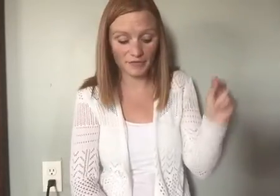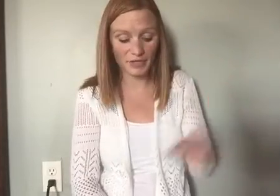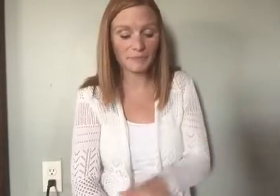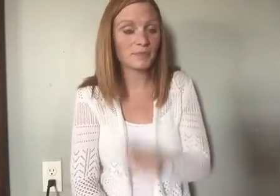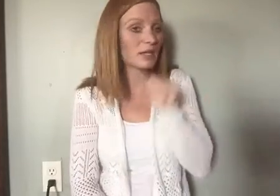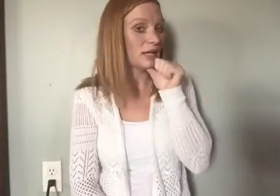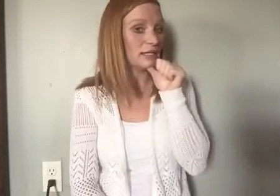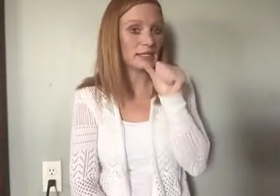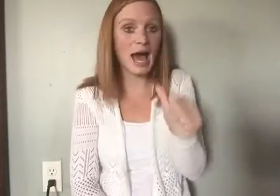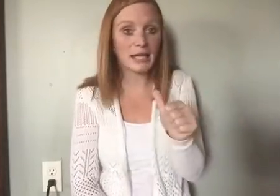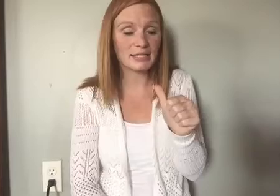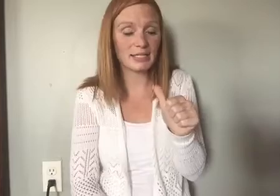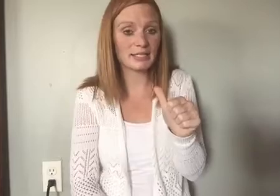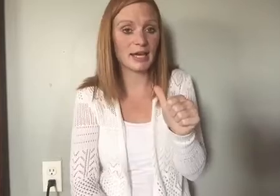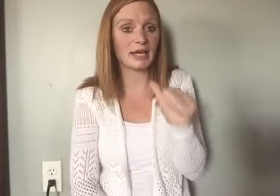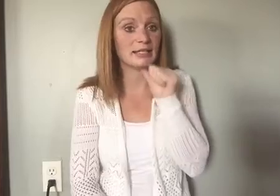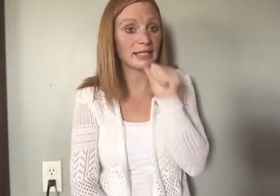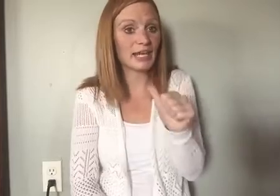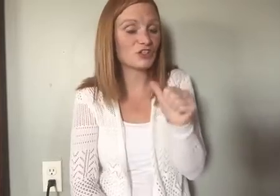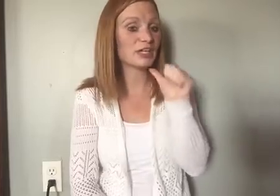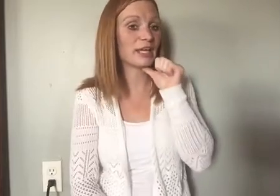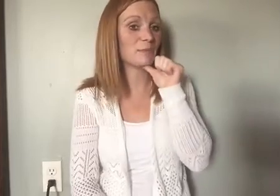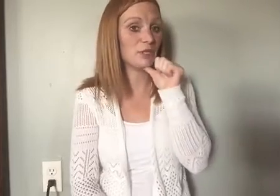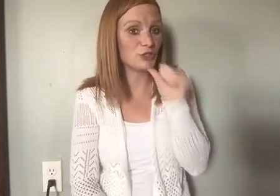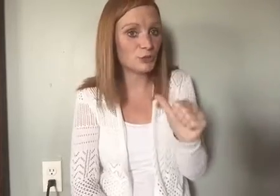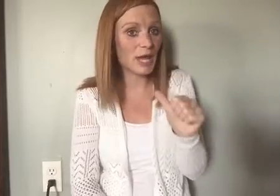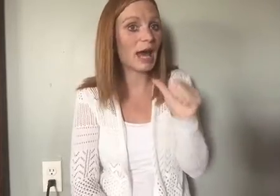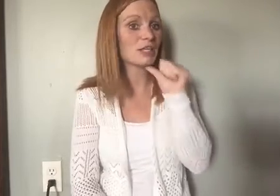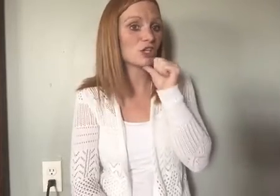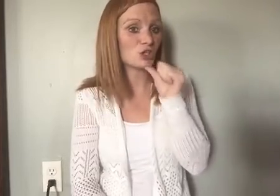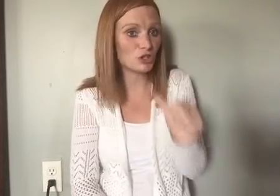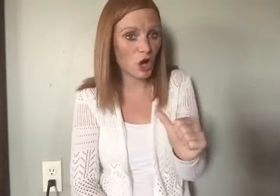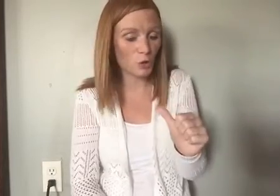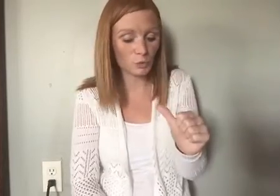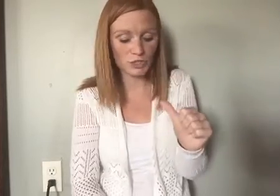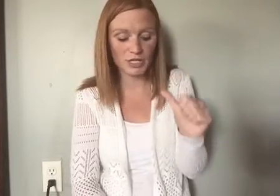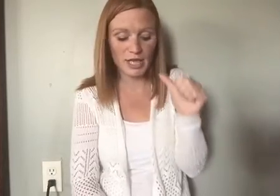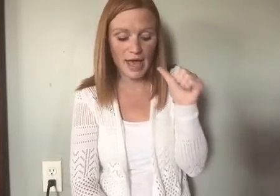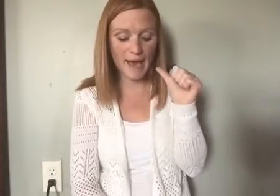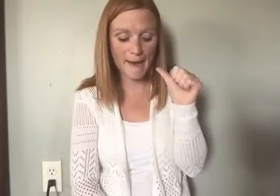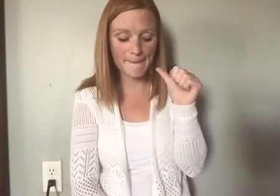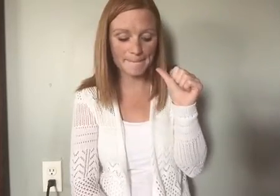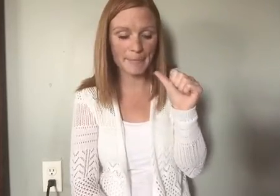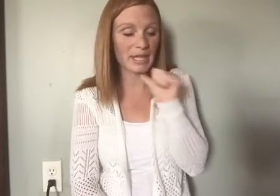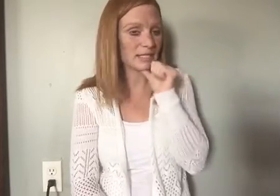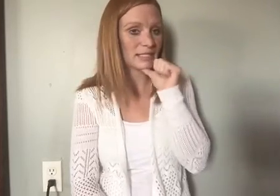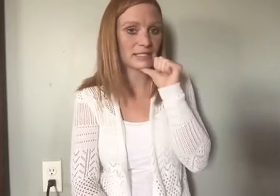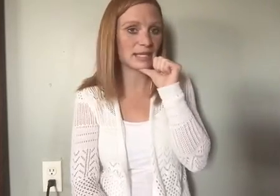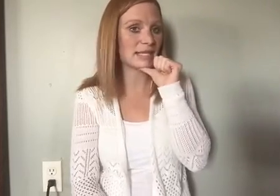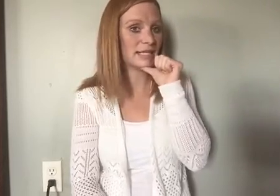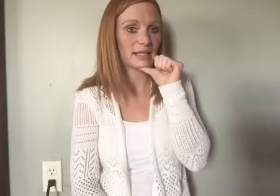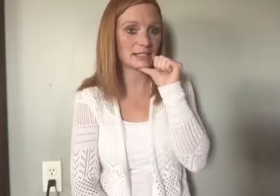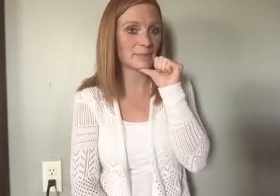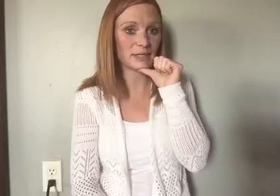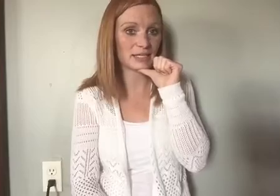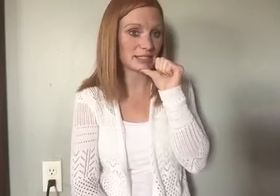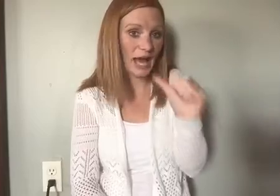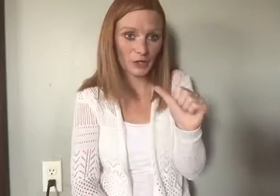coffee. Not is a negation. It can be do not, don't. It's the idea that something is not